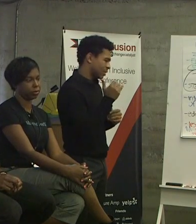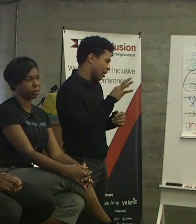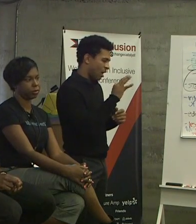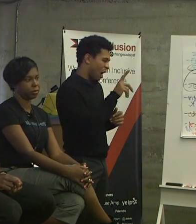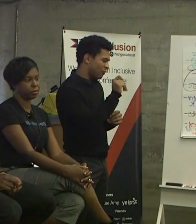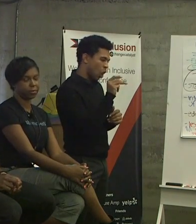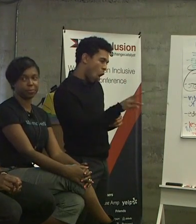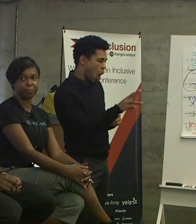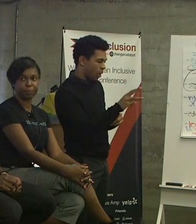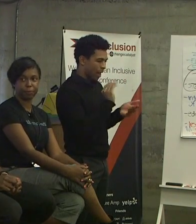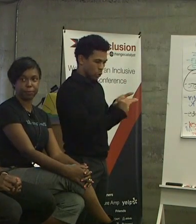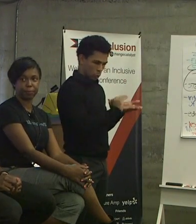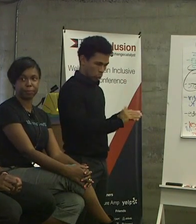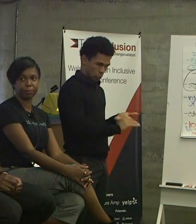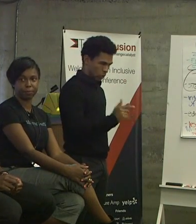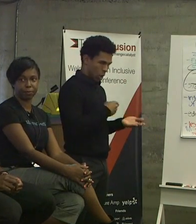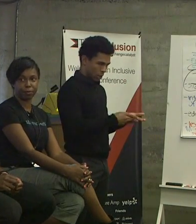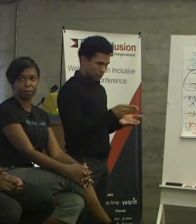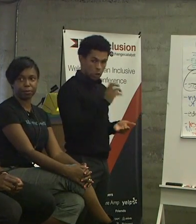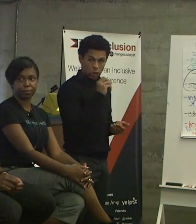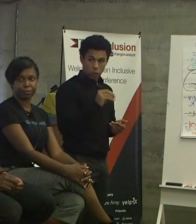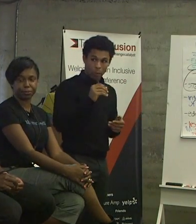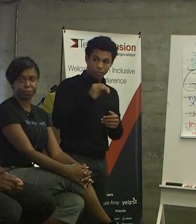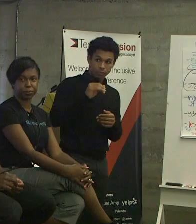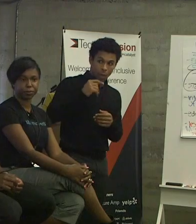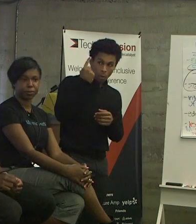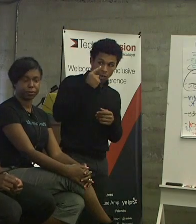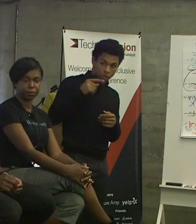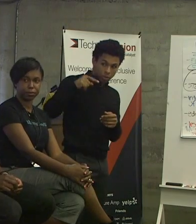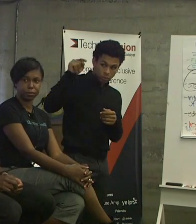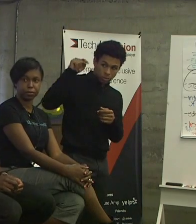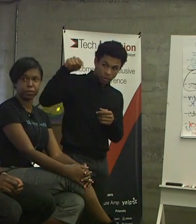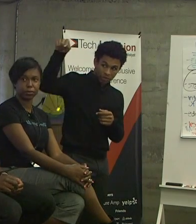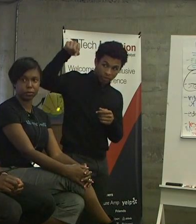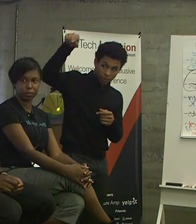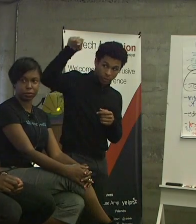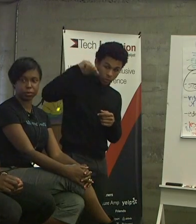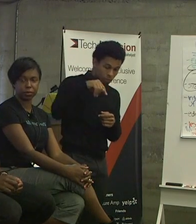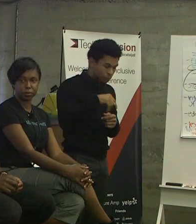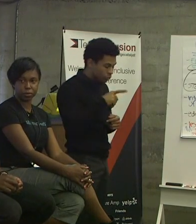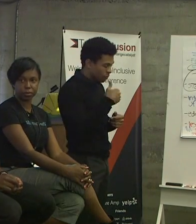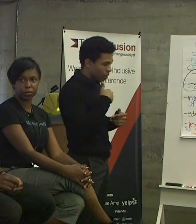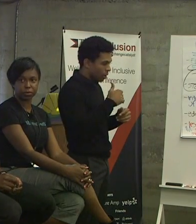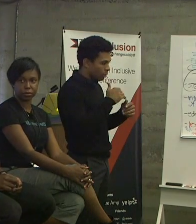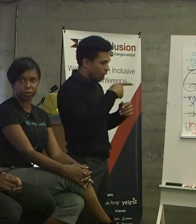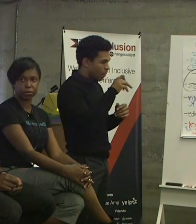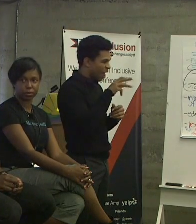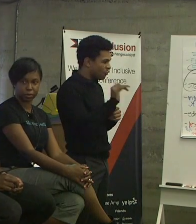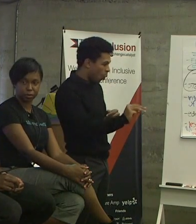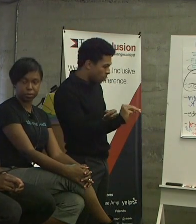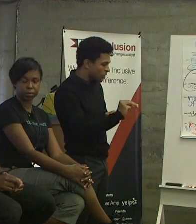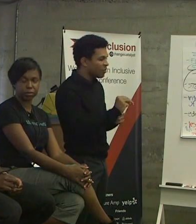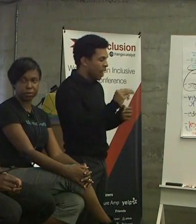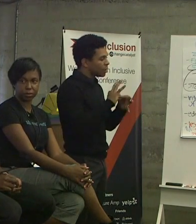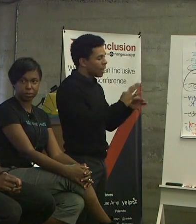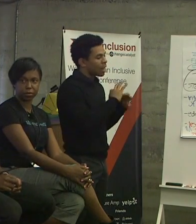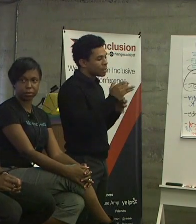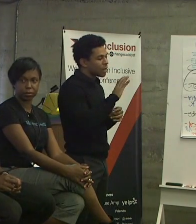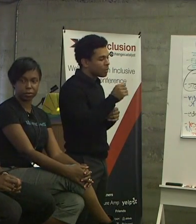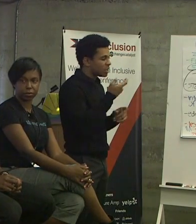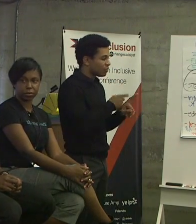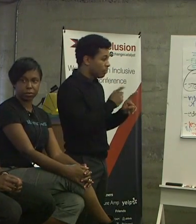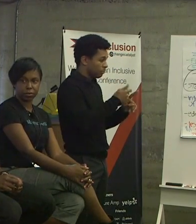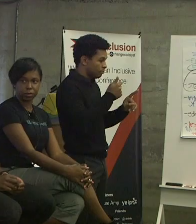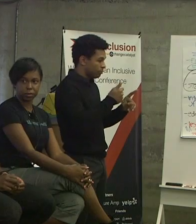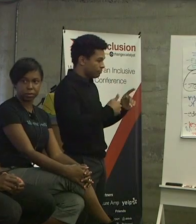excuse. And I'm wondering, Porter and Dionna, you know, you have platforms that connect companies to people from underrepresented backgrounds, and